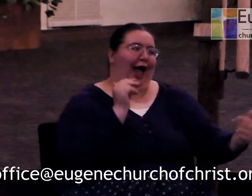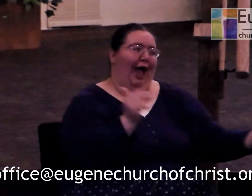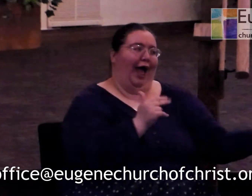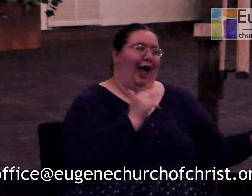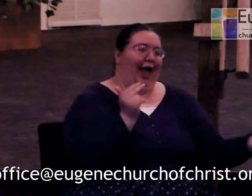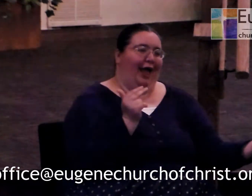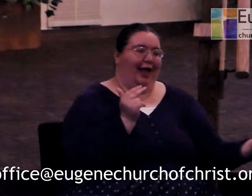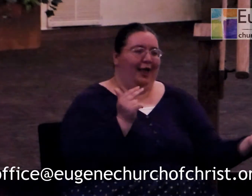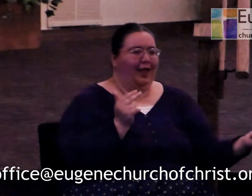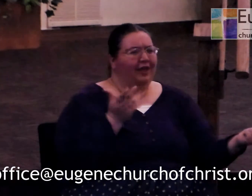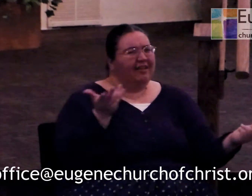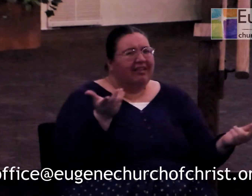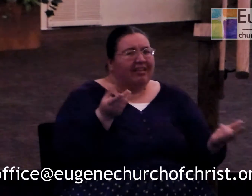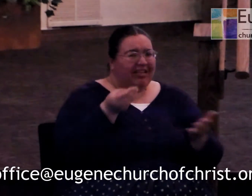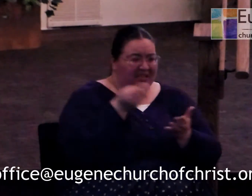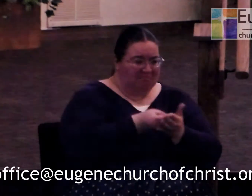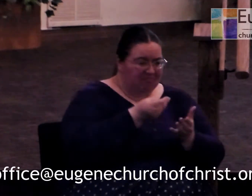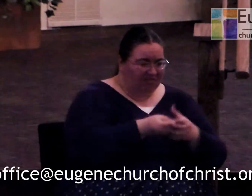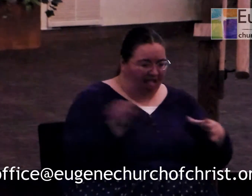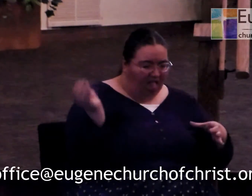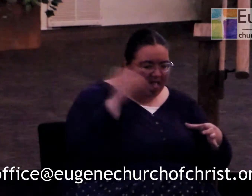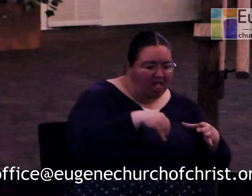with him, and I have done my part.